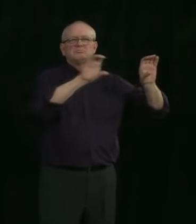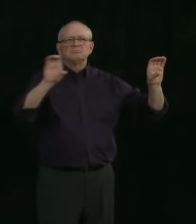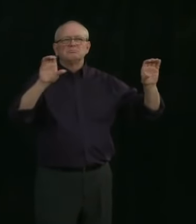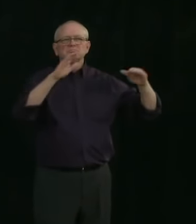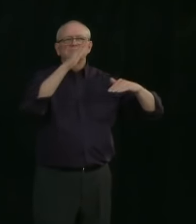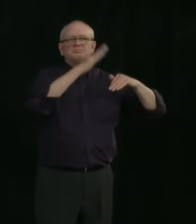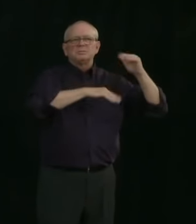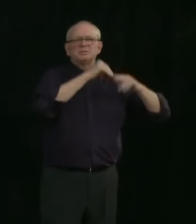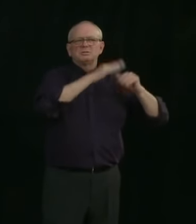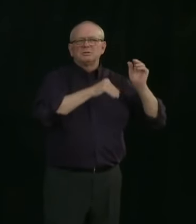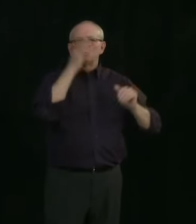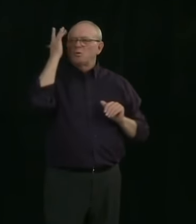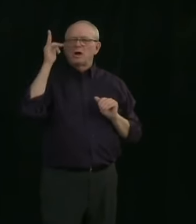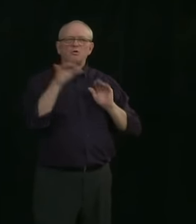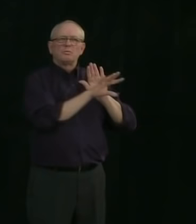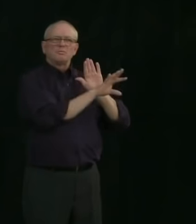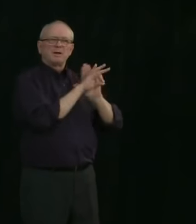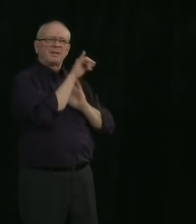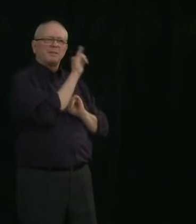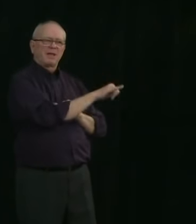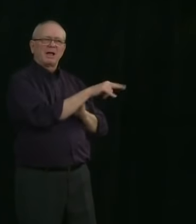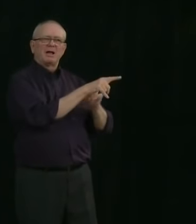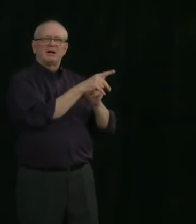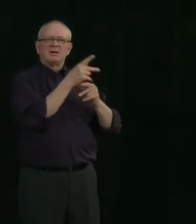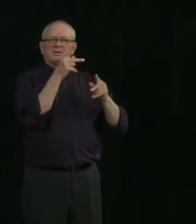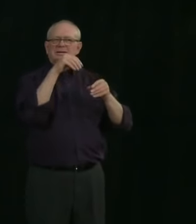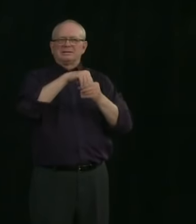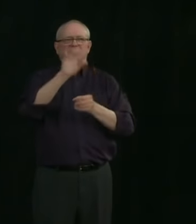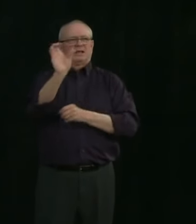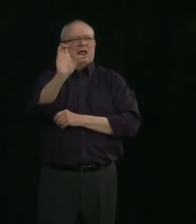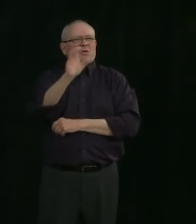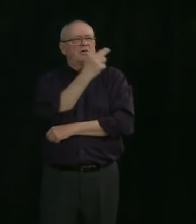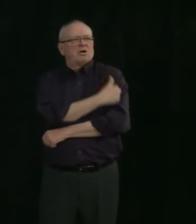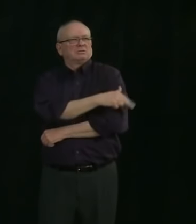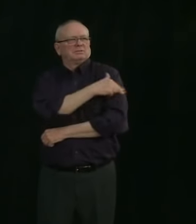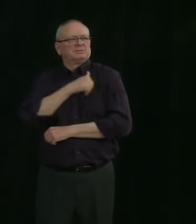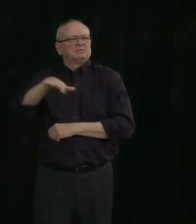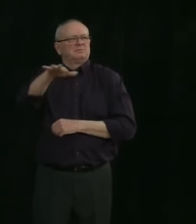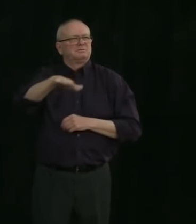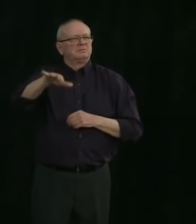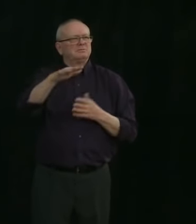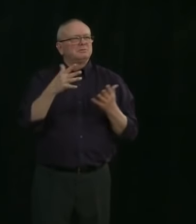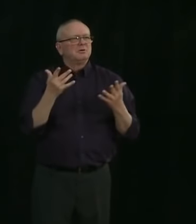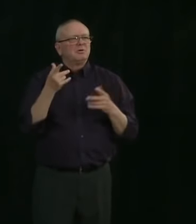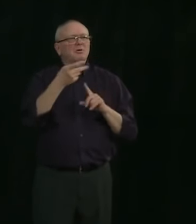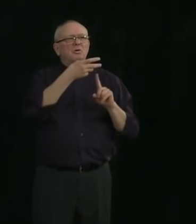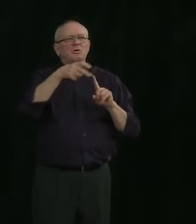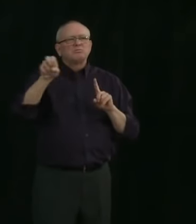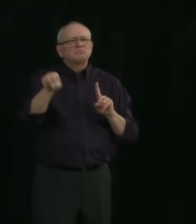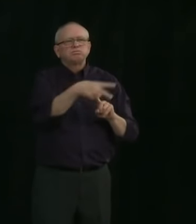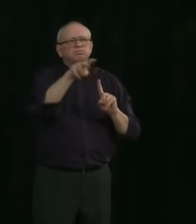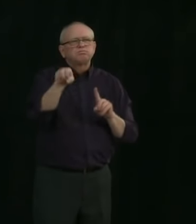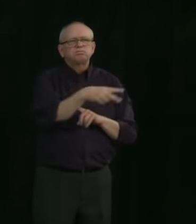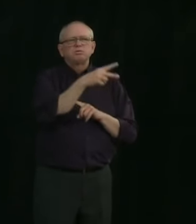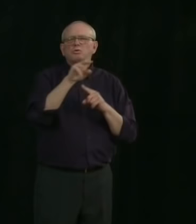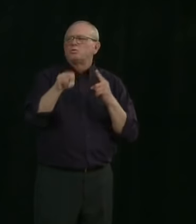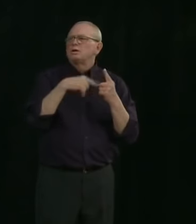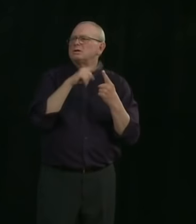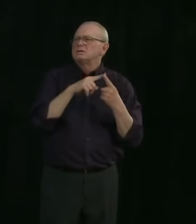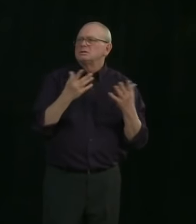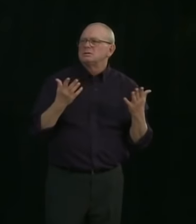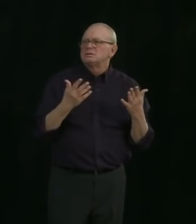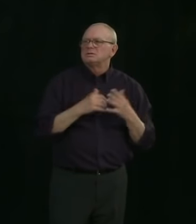are there going to be specific staff who will be moved to that facility? Well, it's going to use the staff that are currently at the PLC, the Peter Lougheed